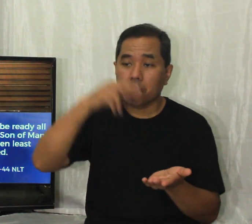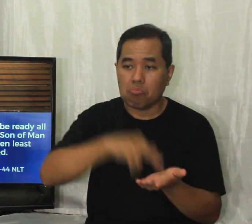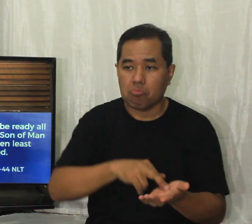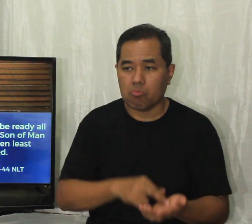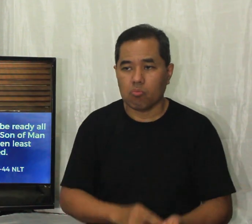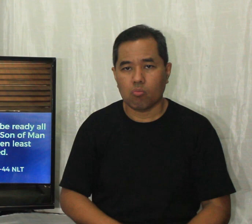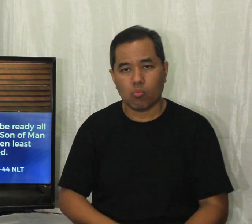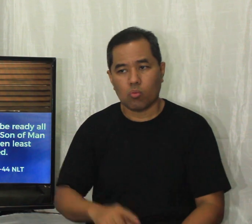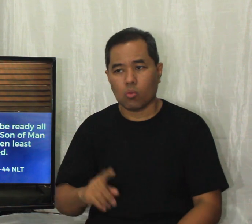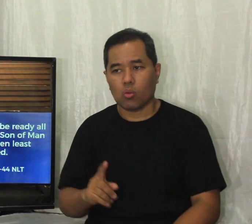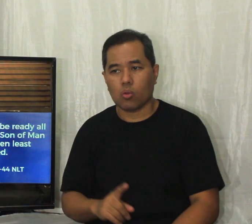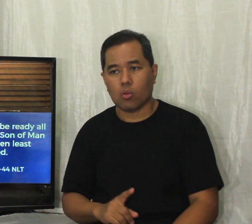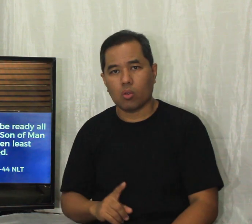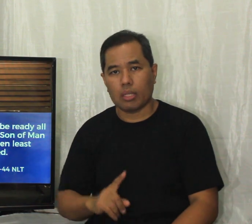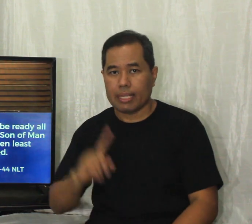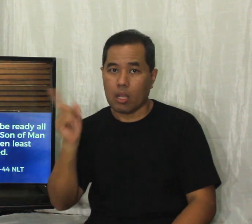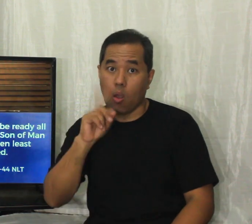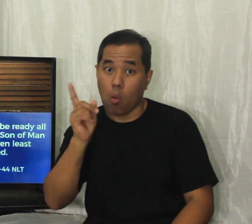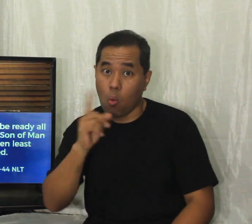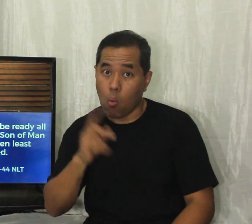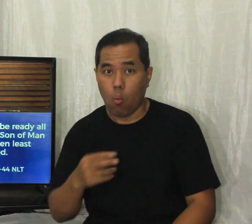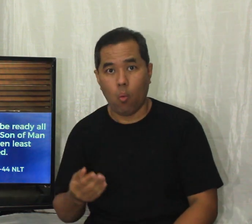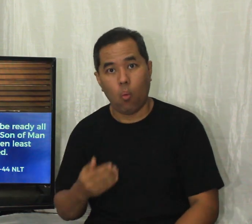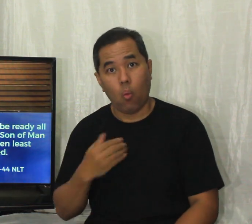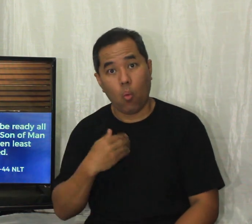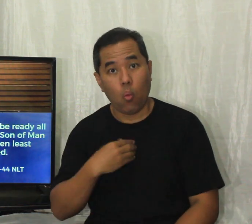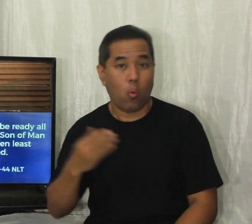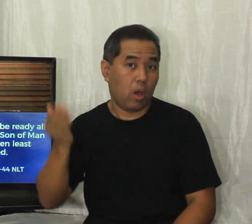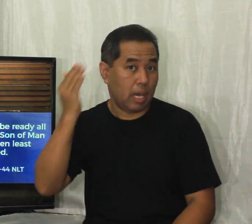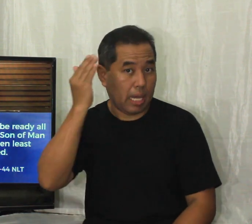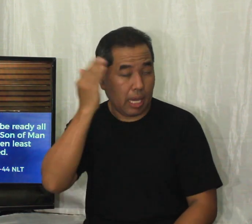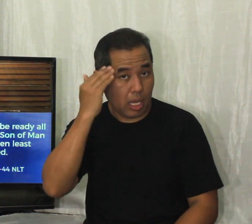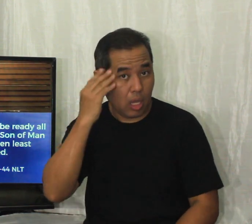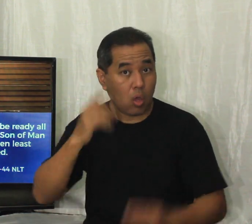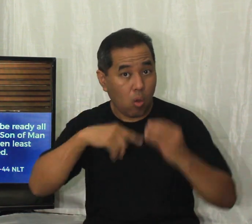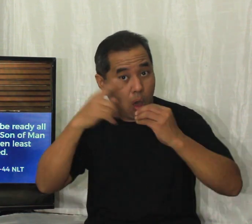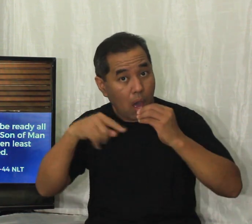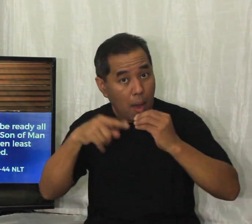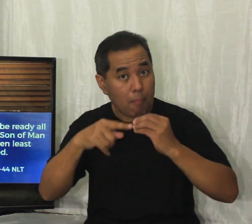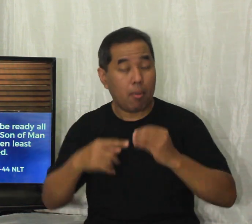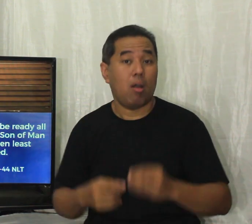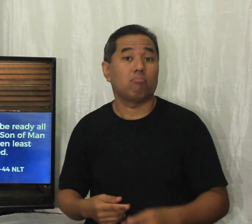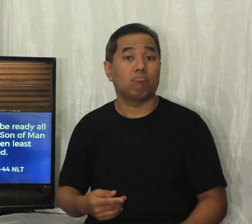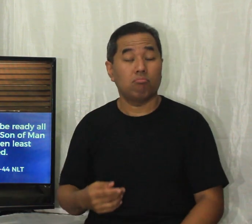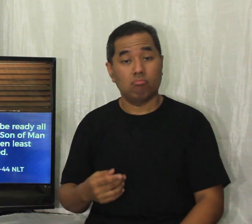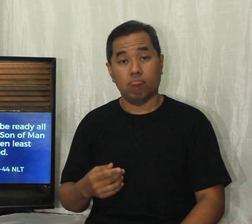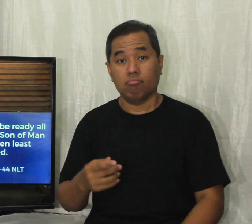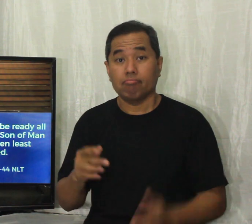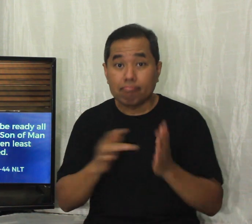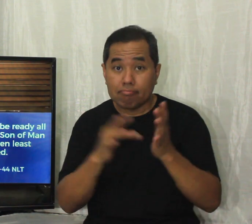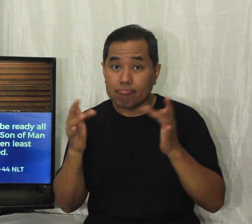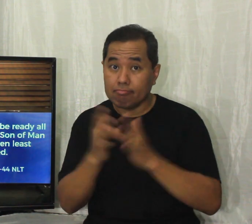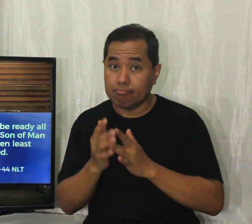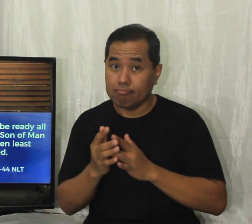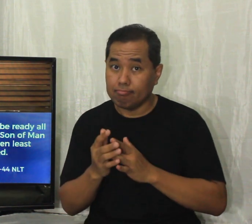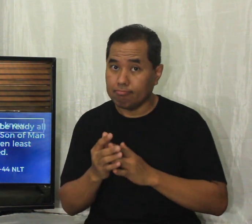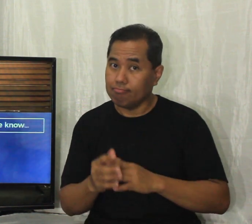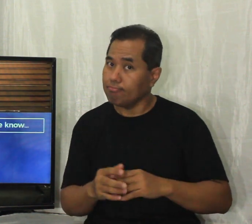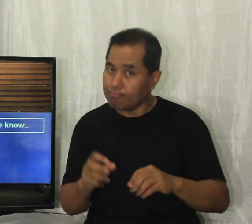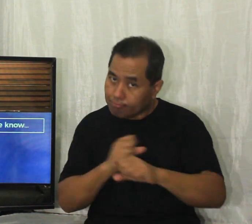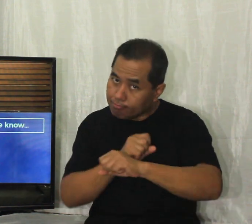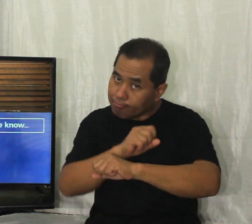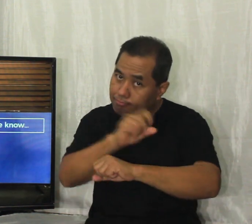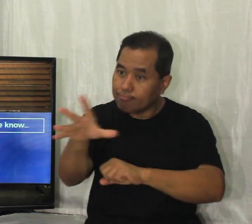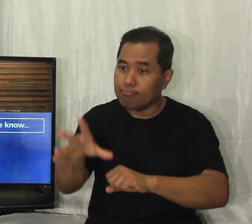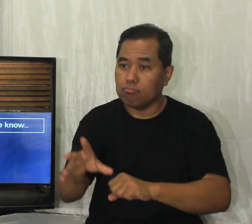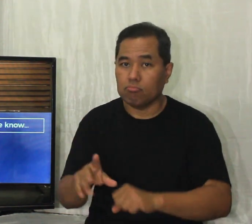of Jesus needs to influence how we live today. I don't know about you, but knowing these facts and these